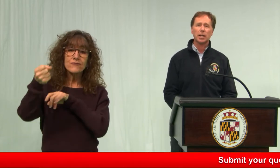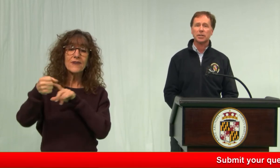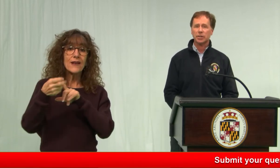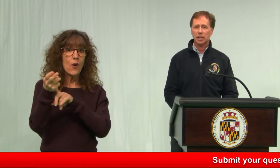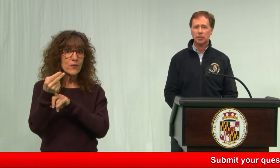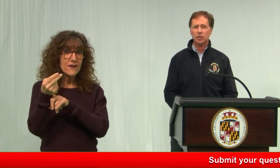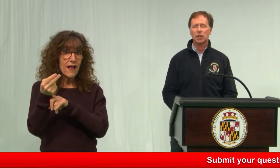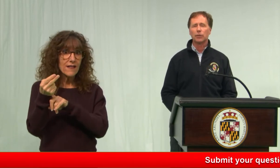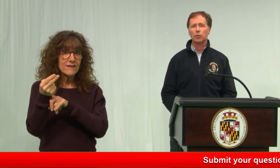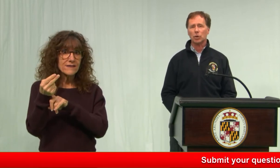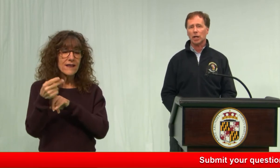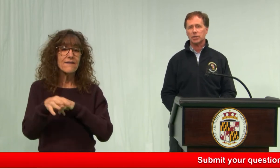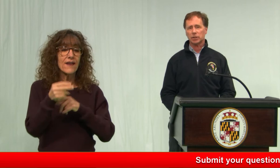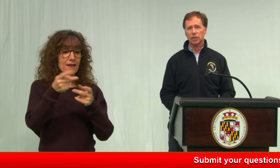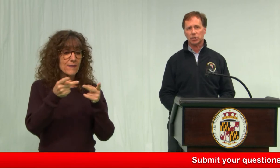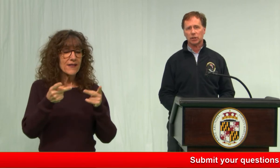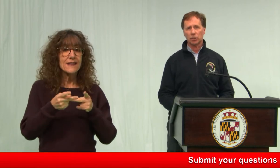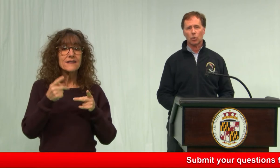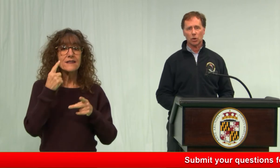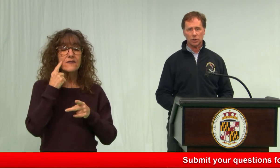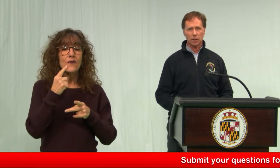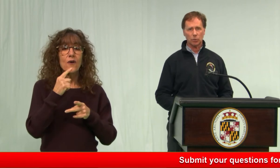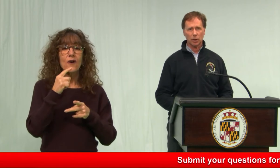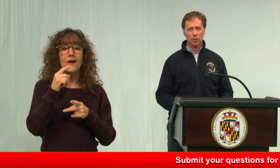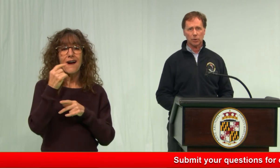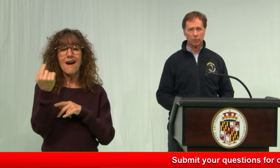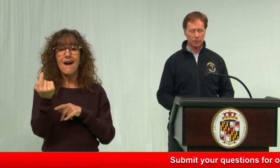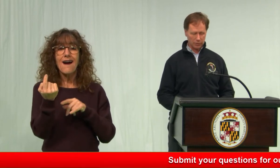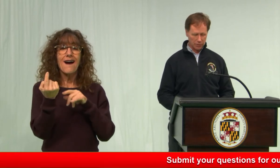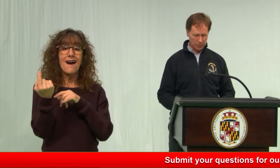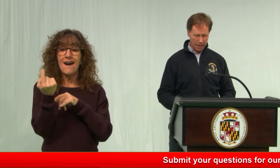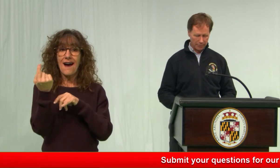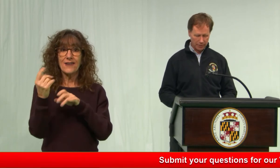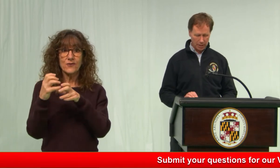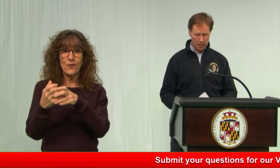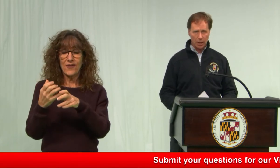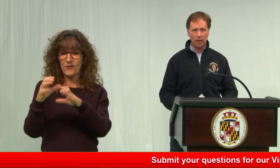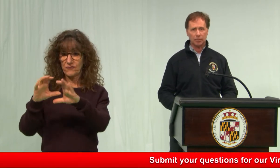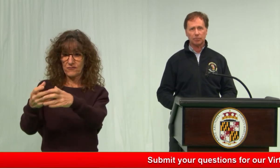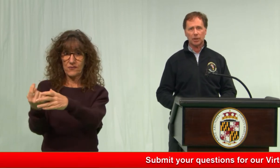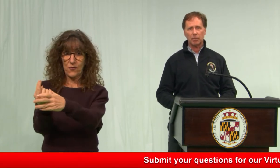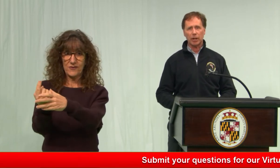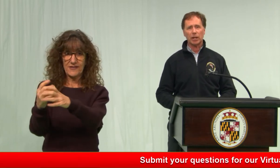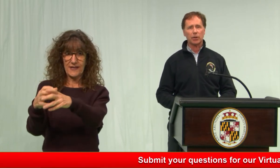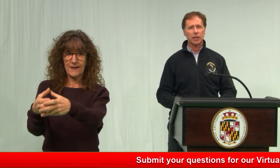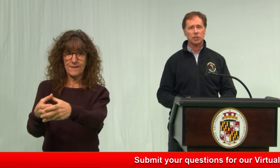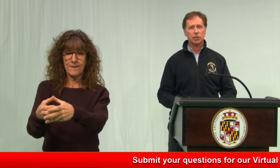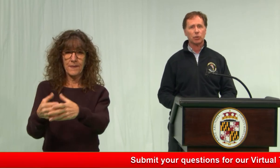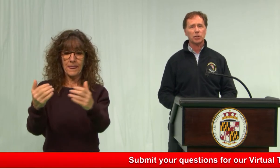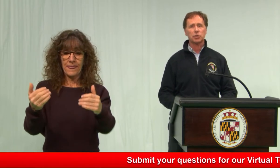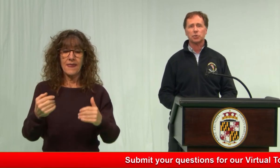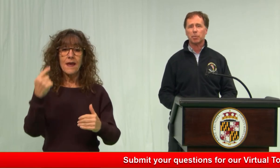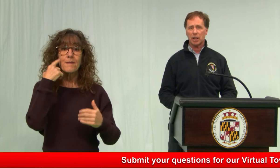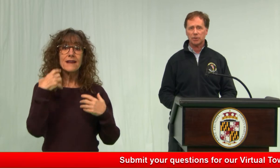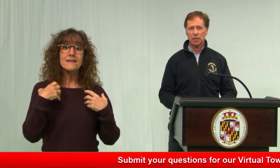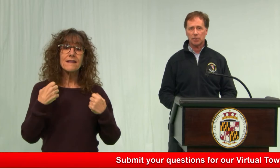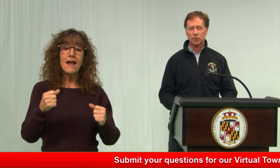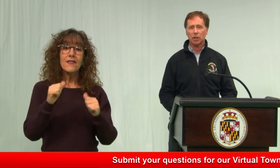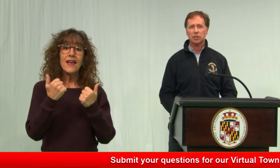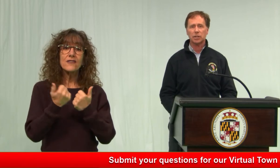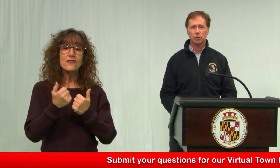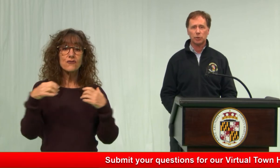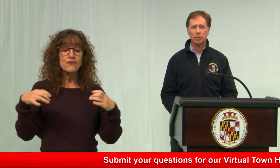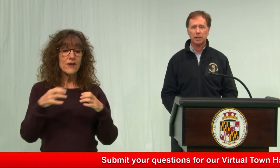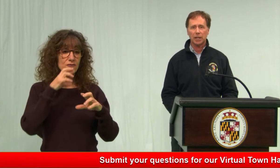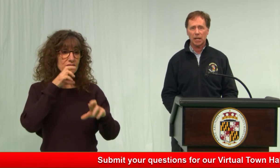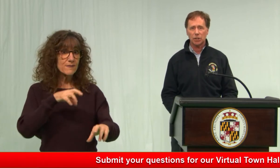also locating sites for isolation and quarantine, working with the rest of our staff. Our mental health agency crisis response teams